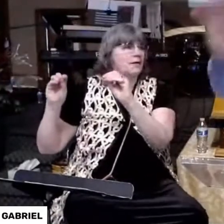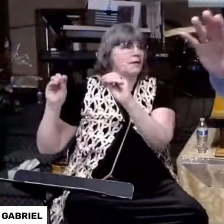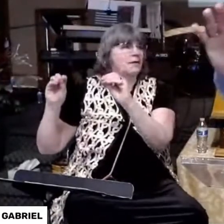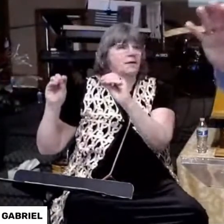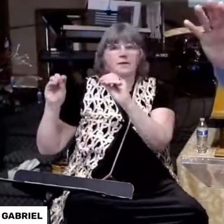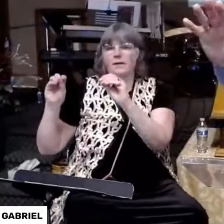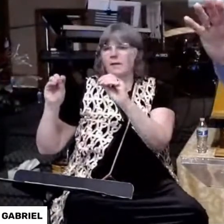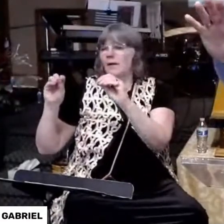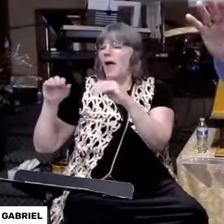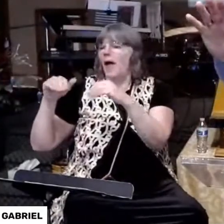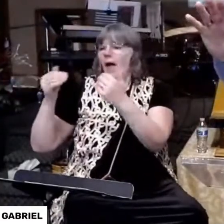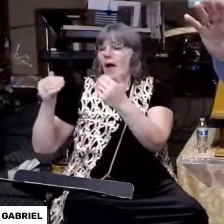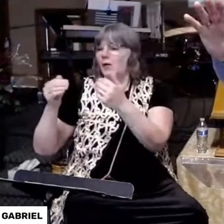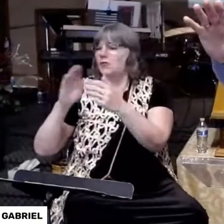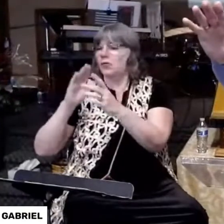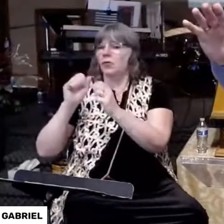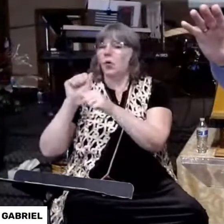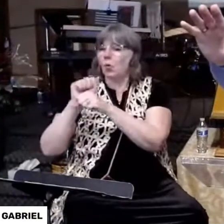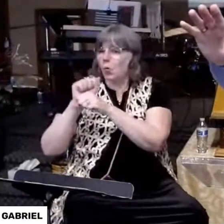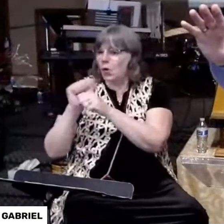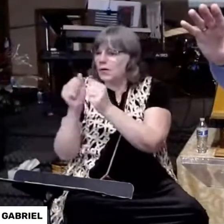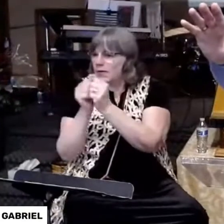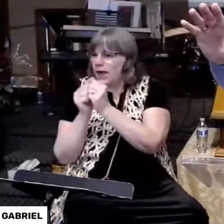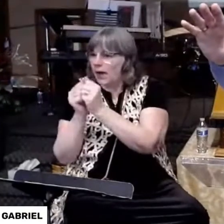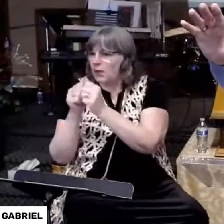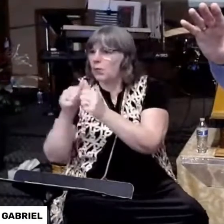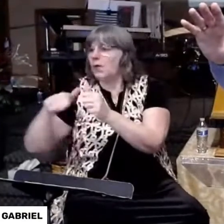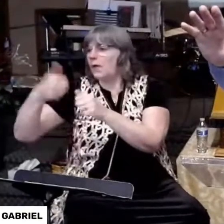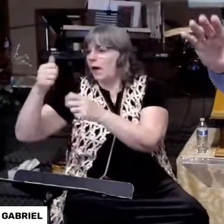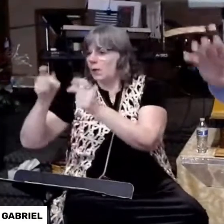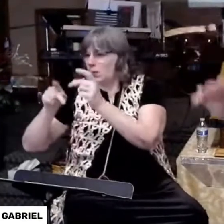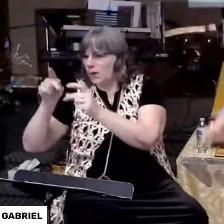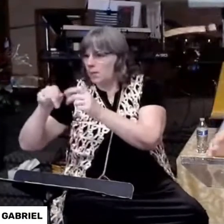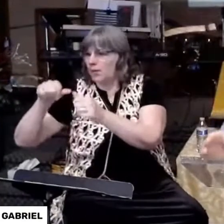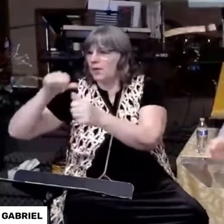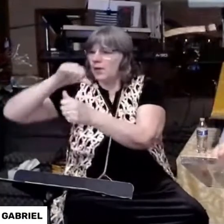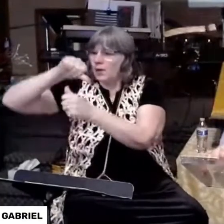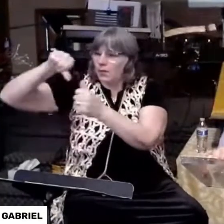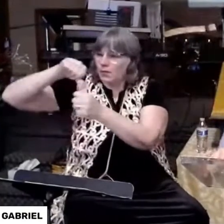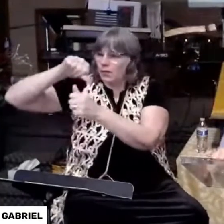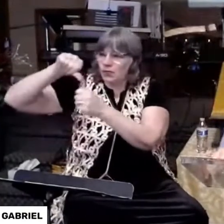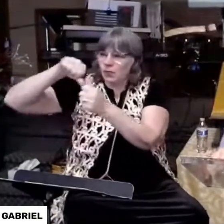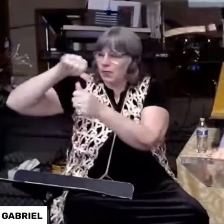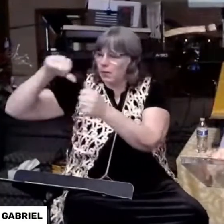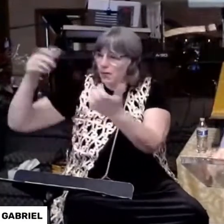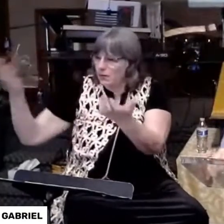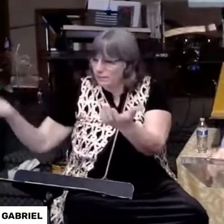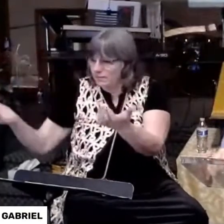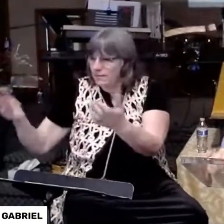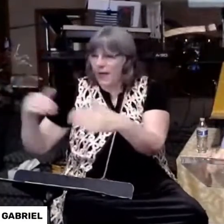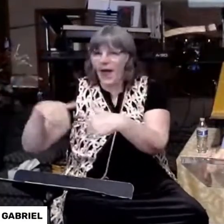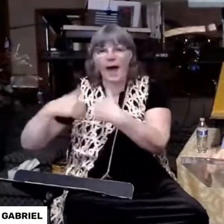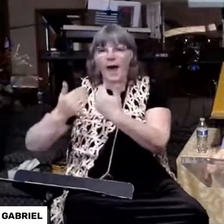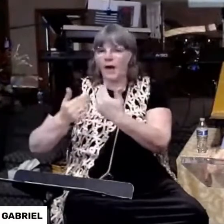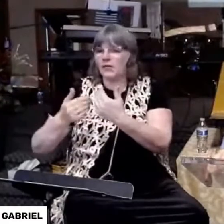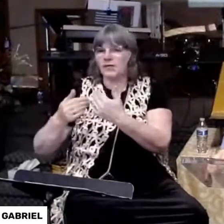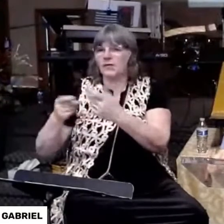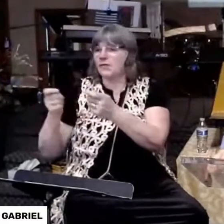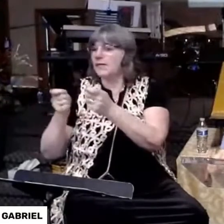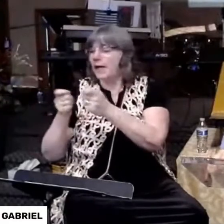the interpersonal, social issues. How to deal with hatred,